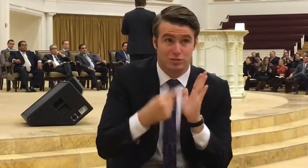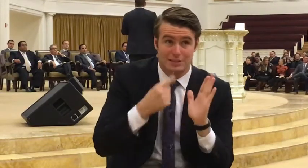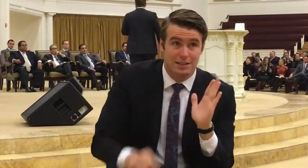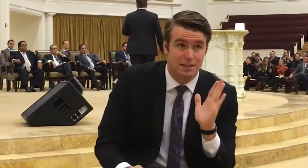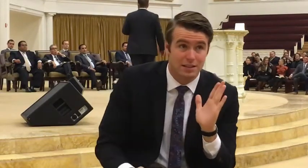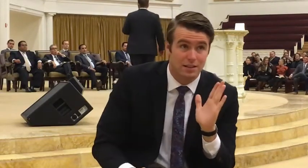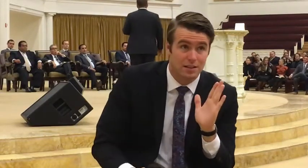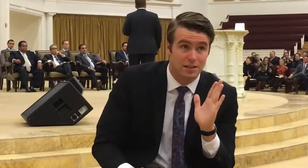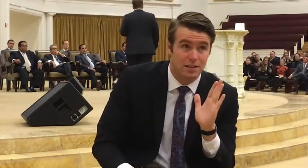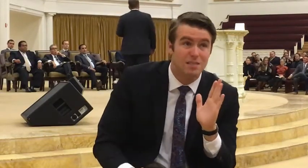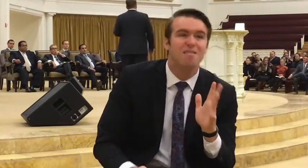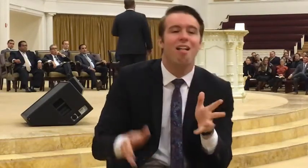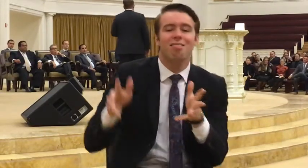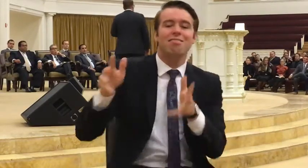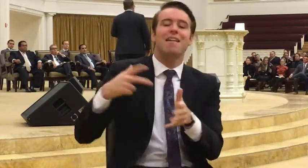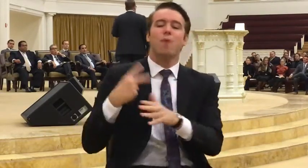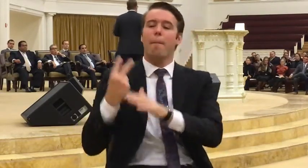Do my prophets no harm.